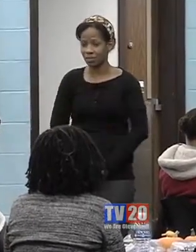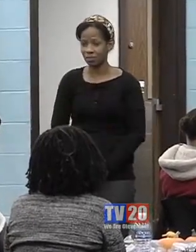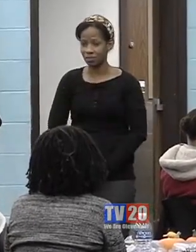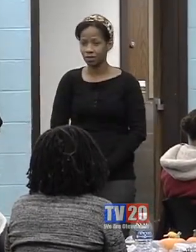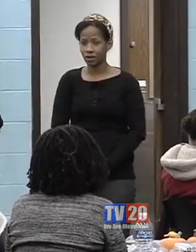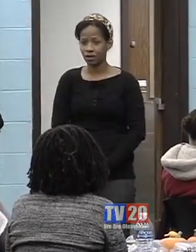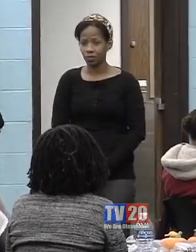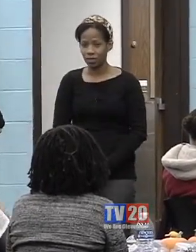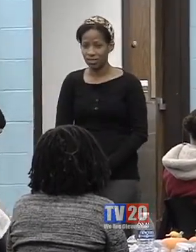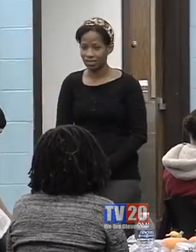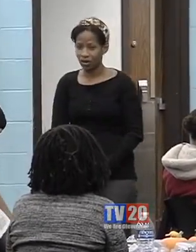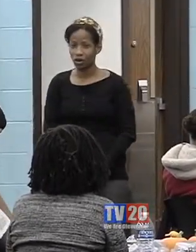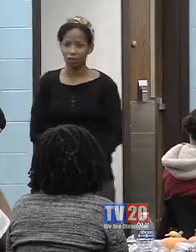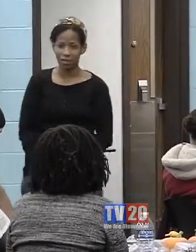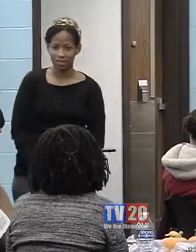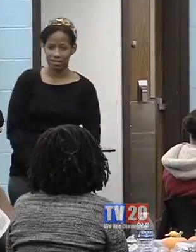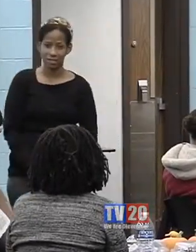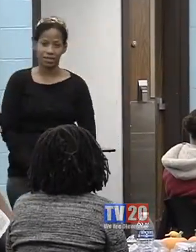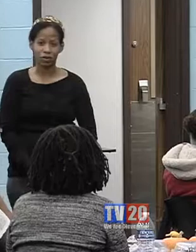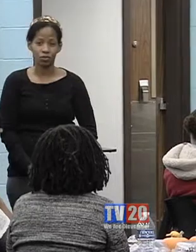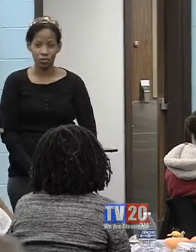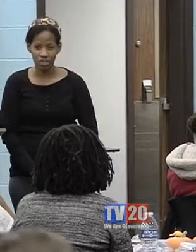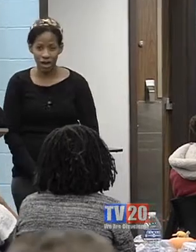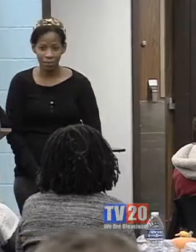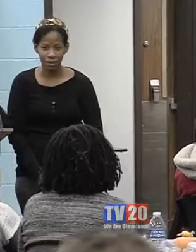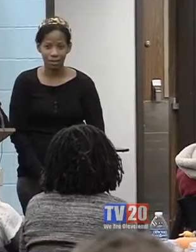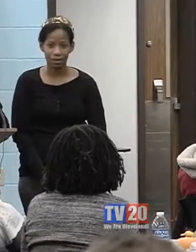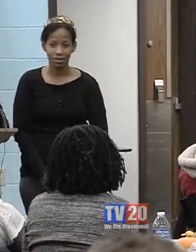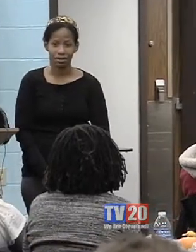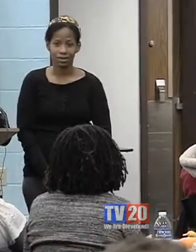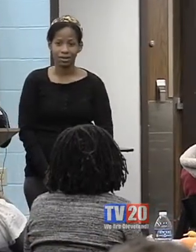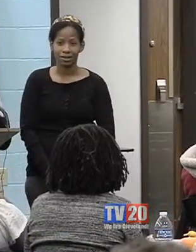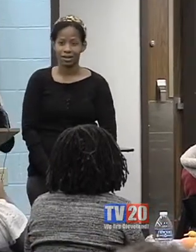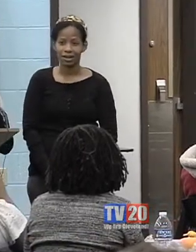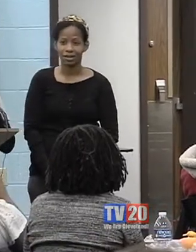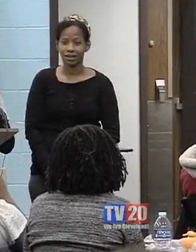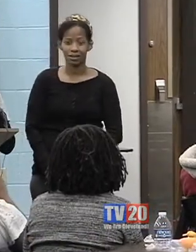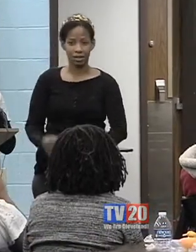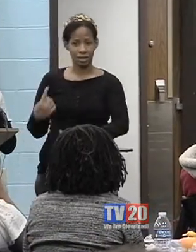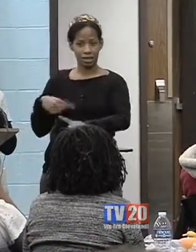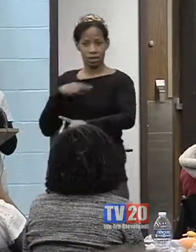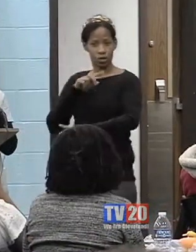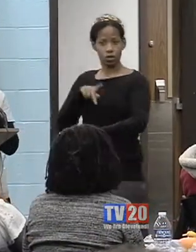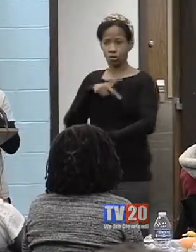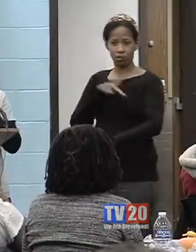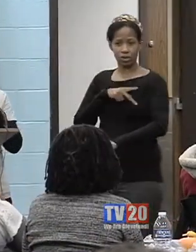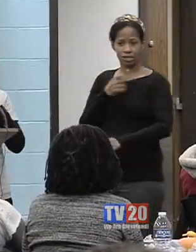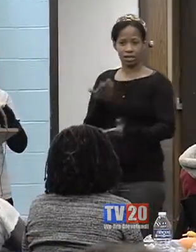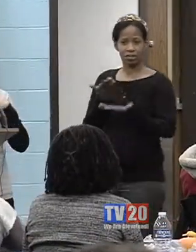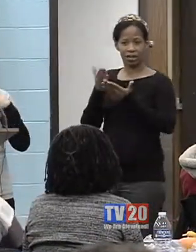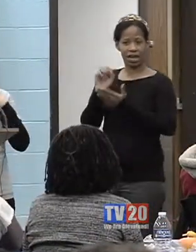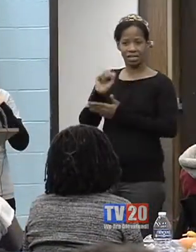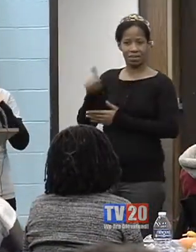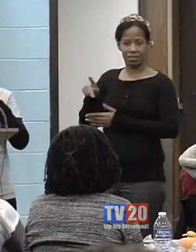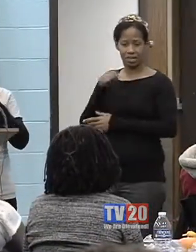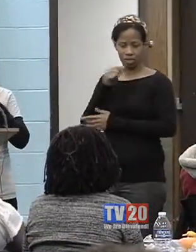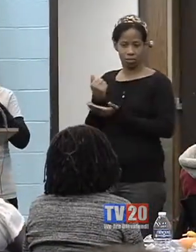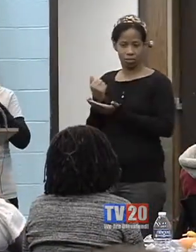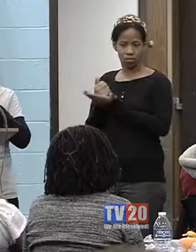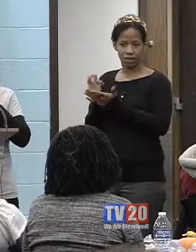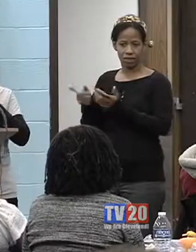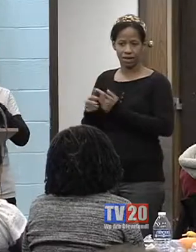places with them when they need to go places, like they go food shopping. We don't personally have any.